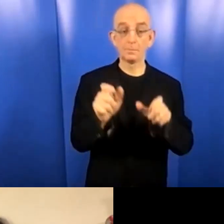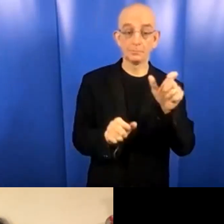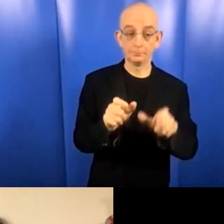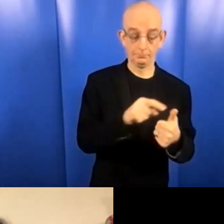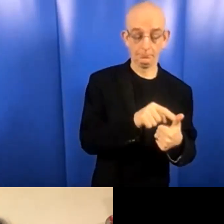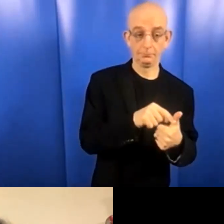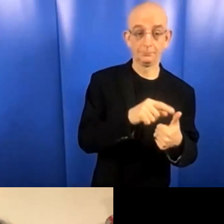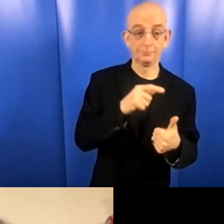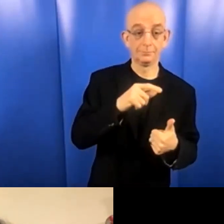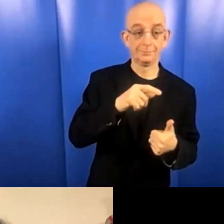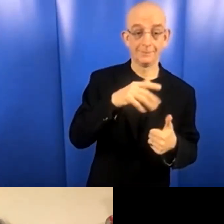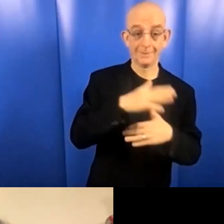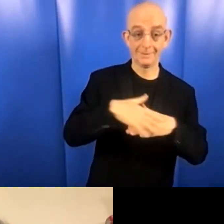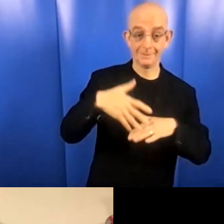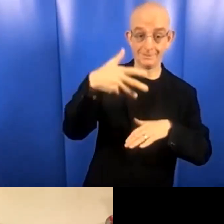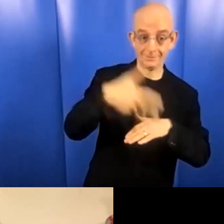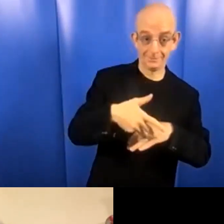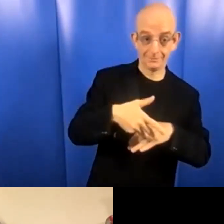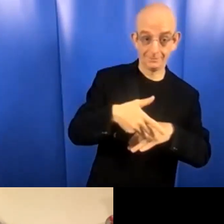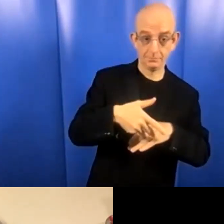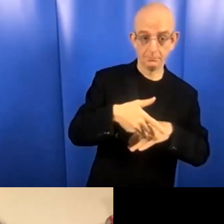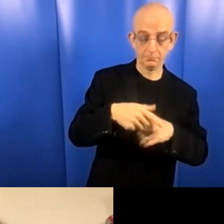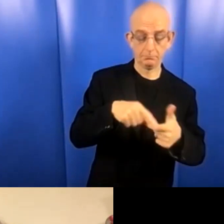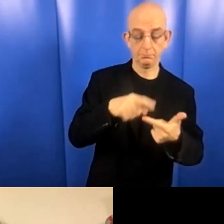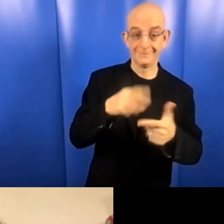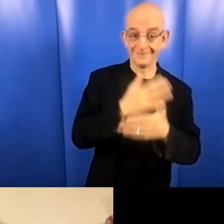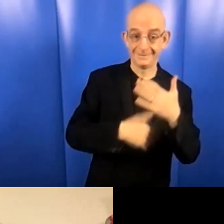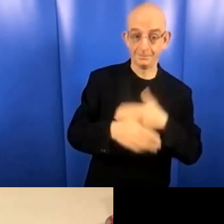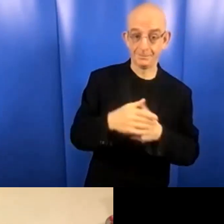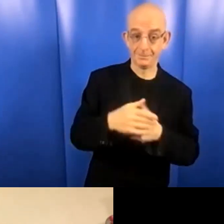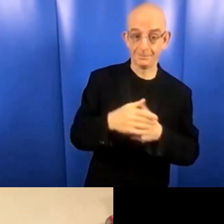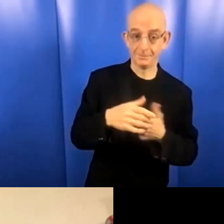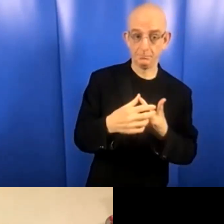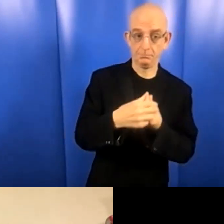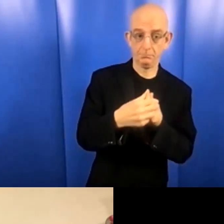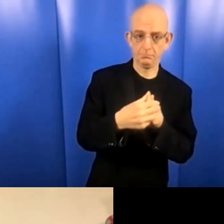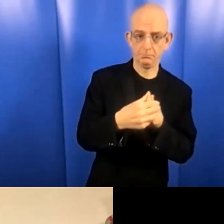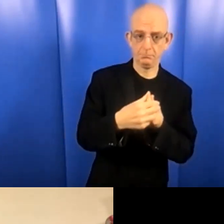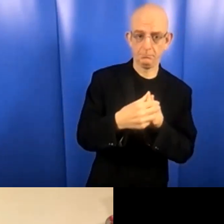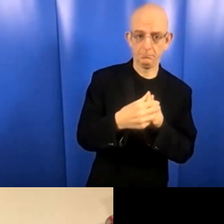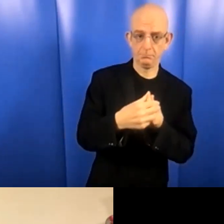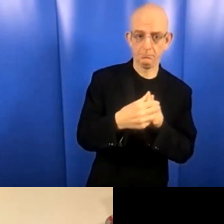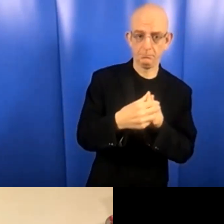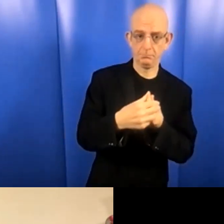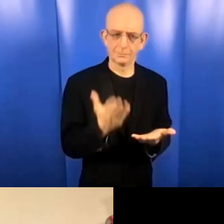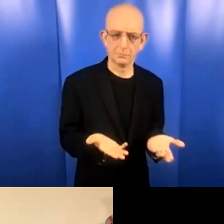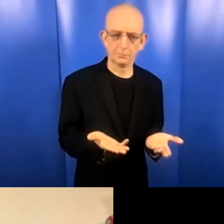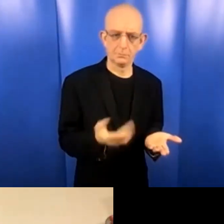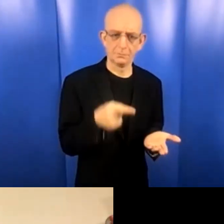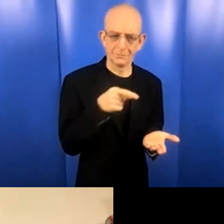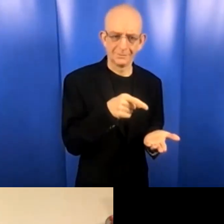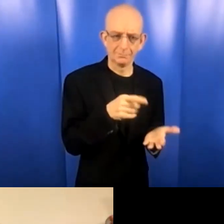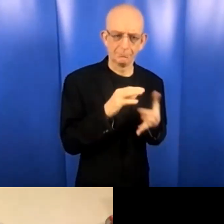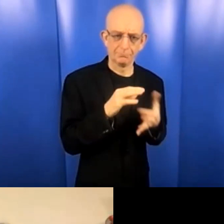with disabilities in the context of Nepal. So that is one of the challenges that we have. And when it looks to other different, I see the